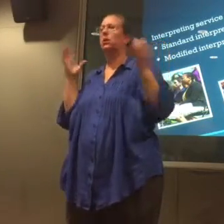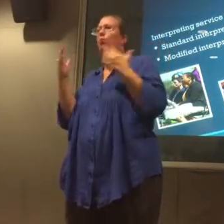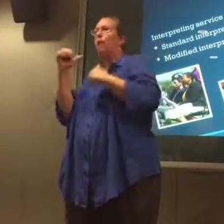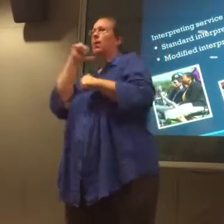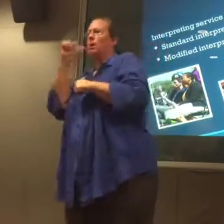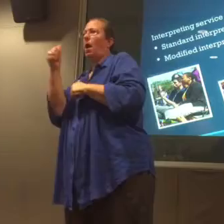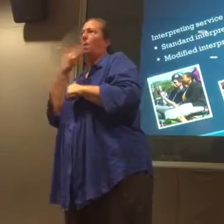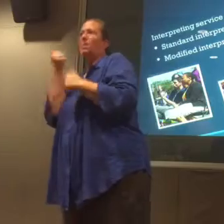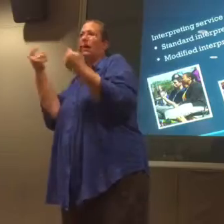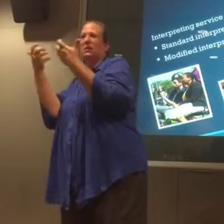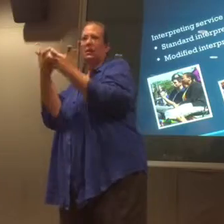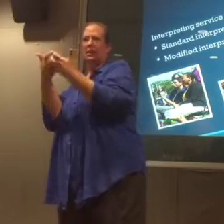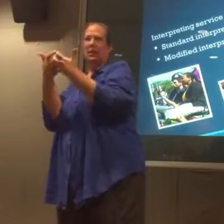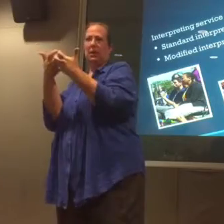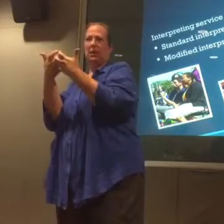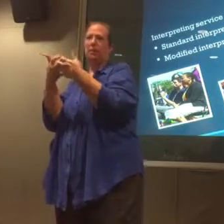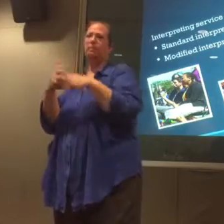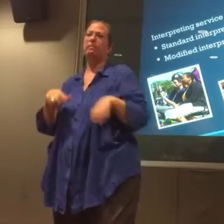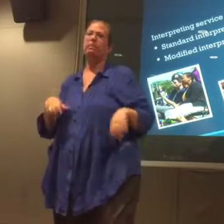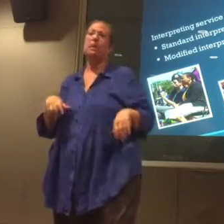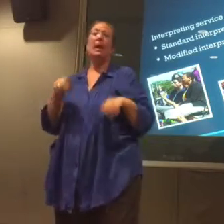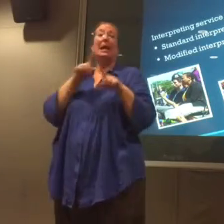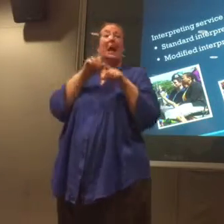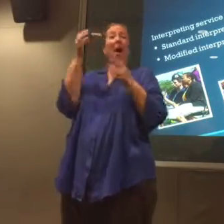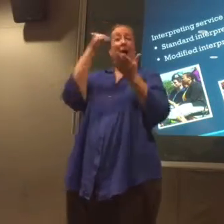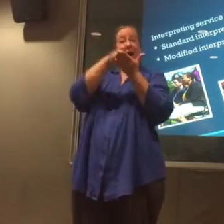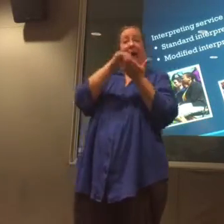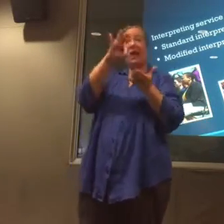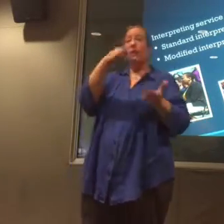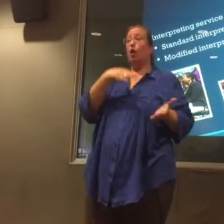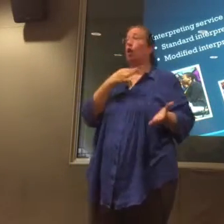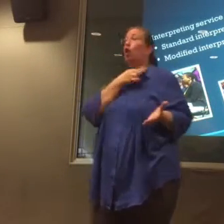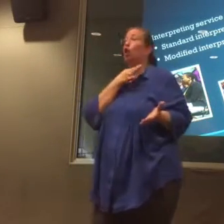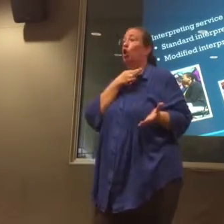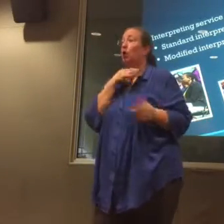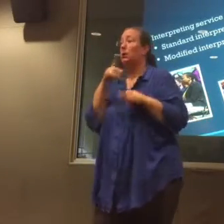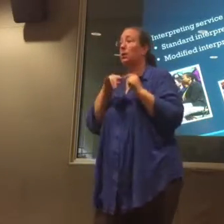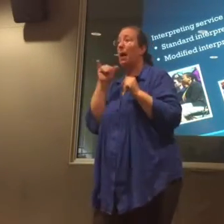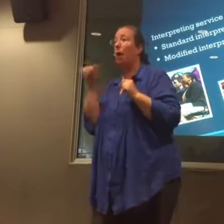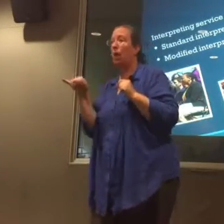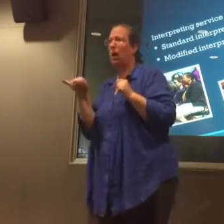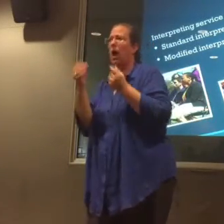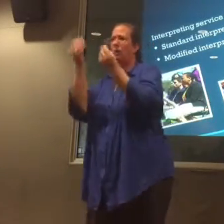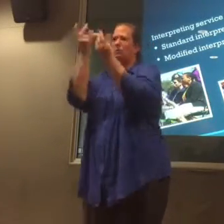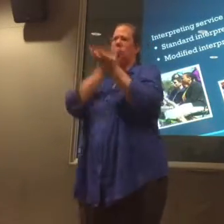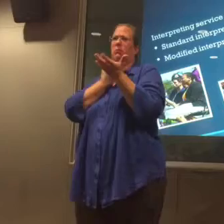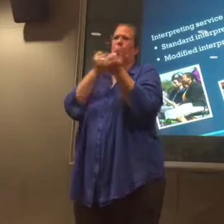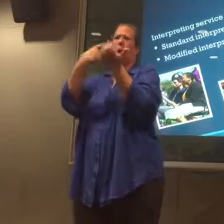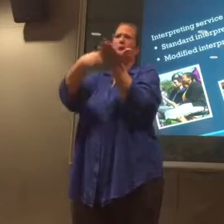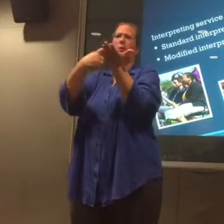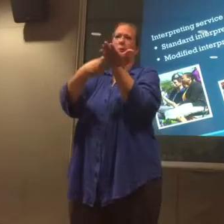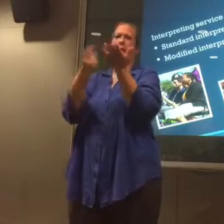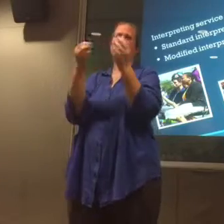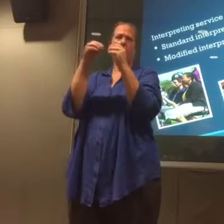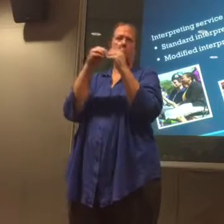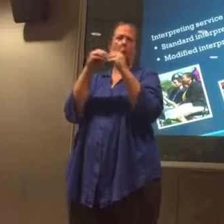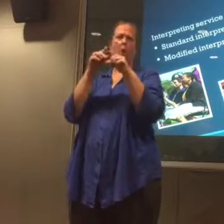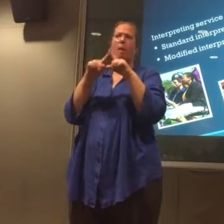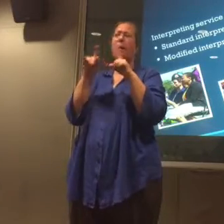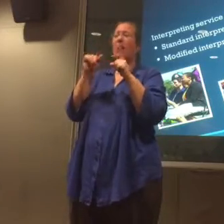Language. So if you are not fluent or don't have a lot of American Sign